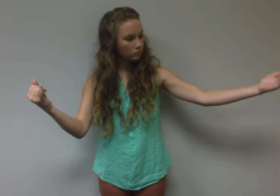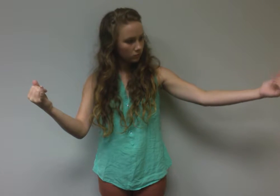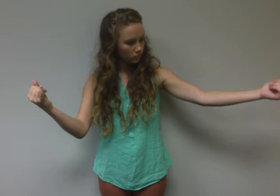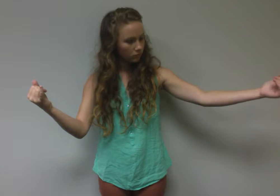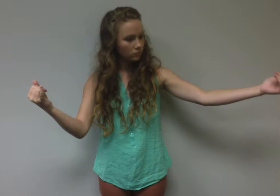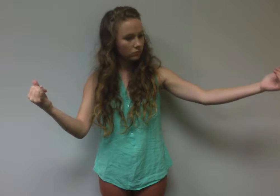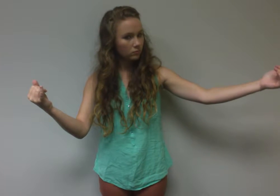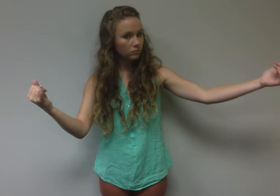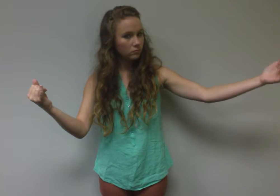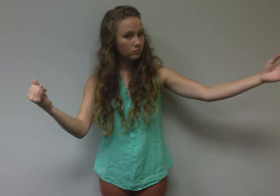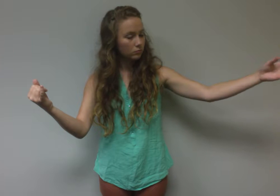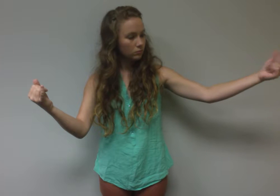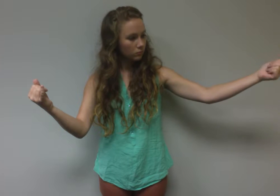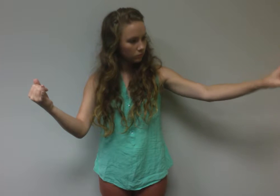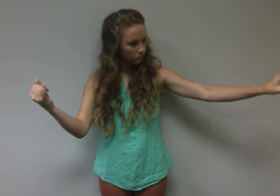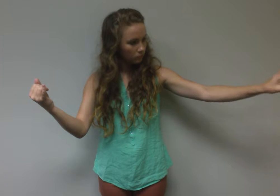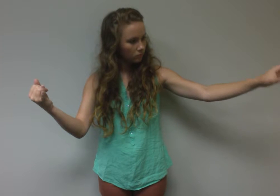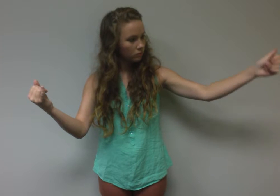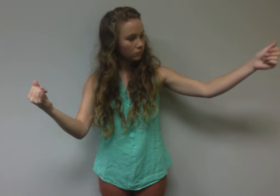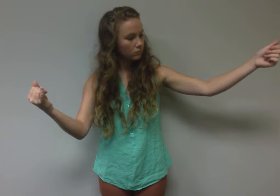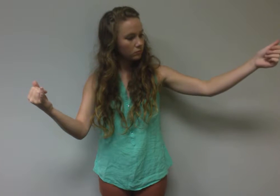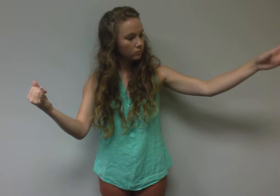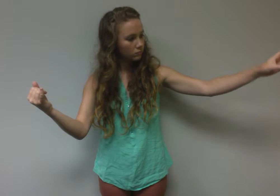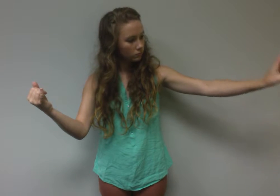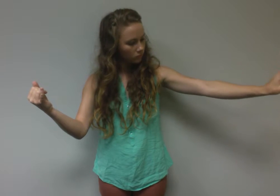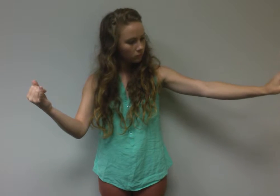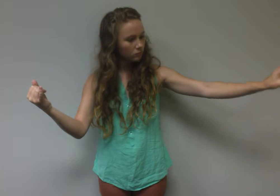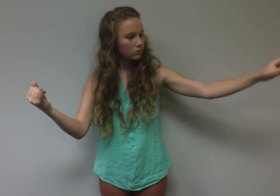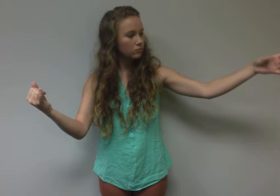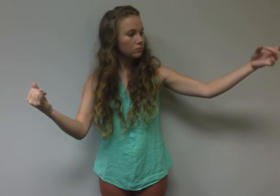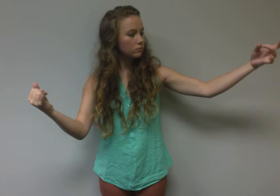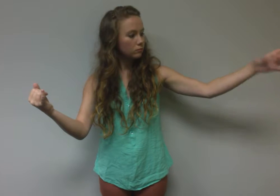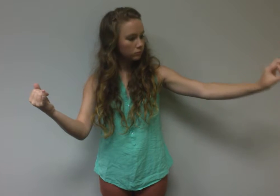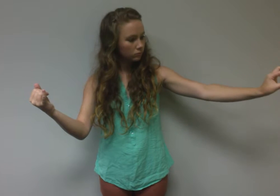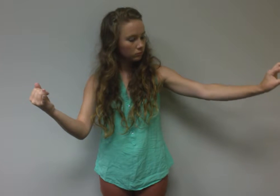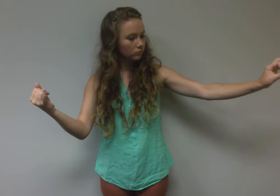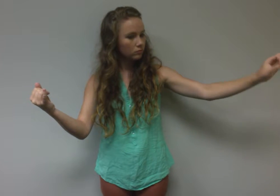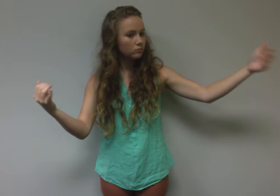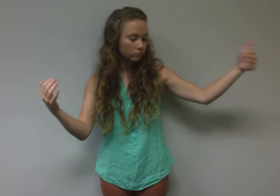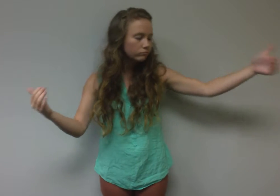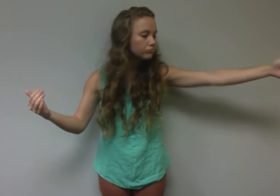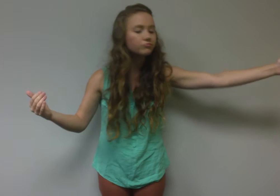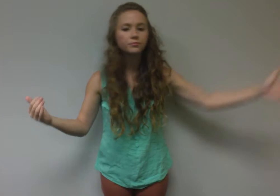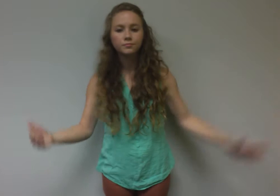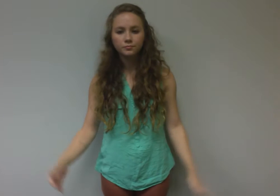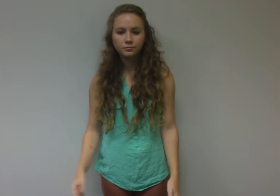15, 16, 17, 18. And so on, and